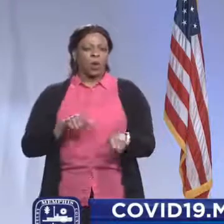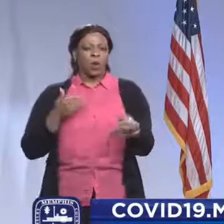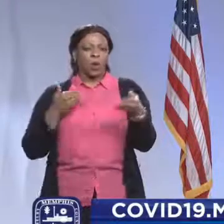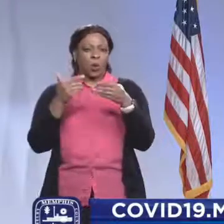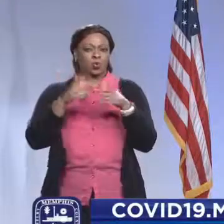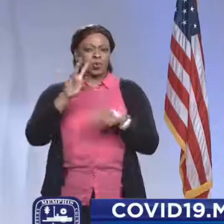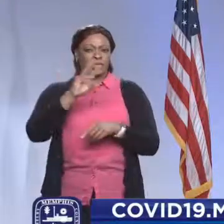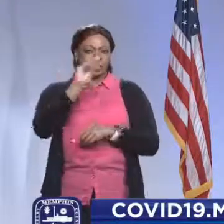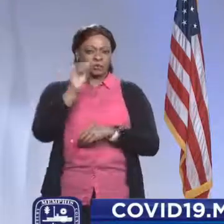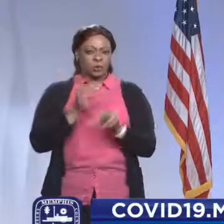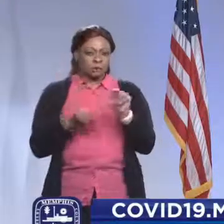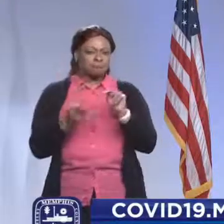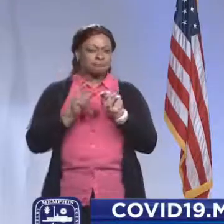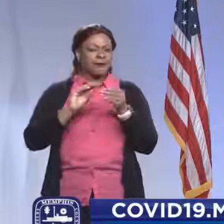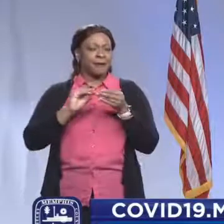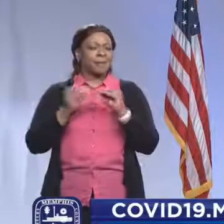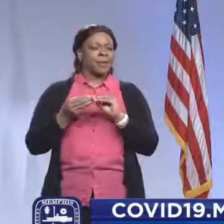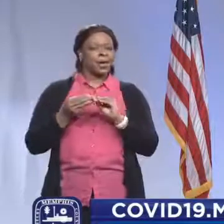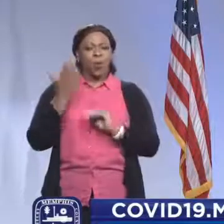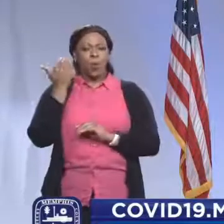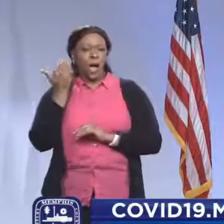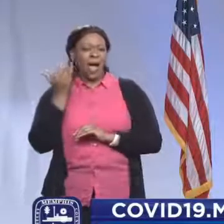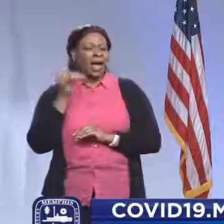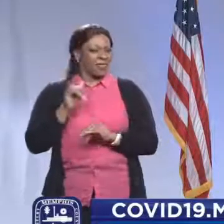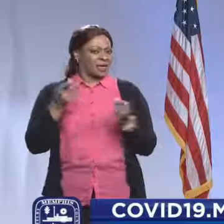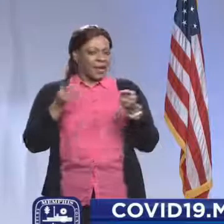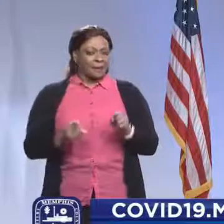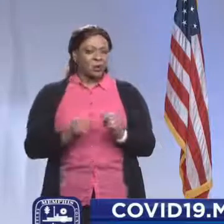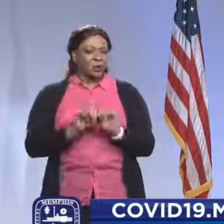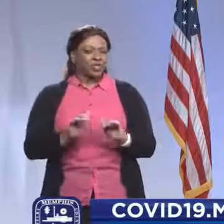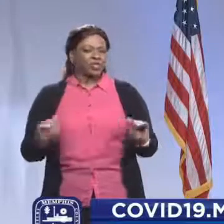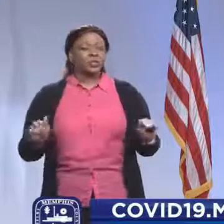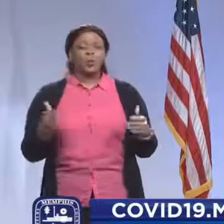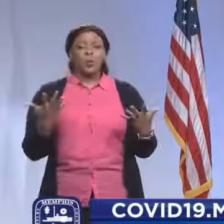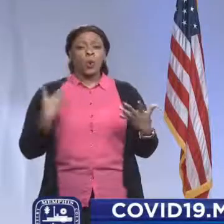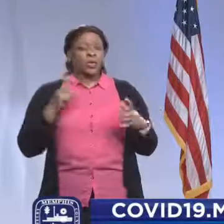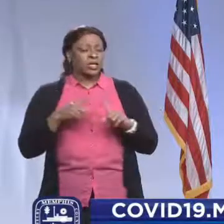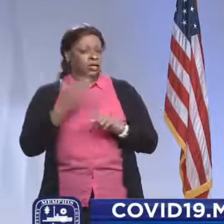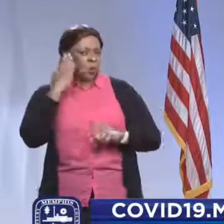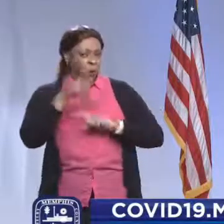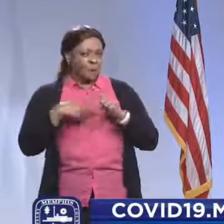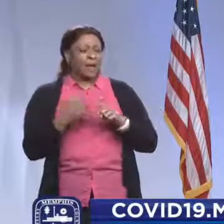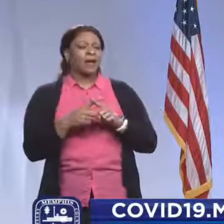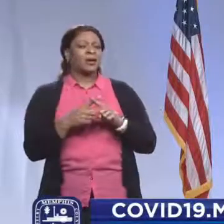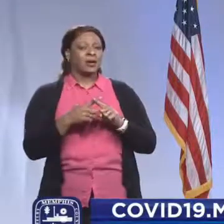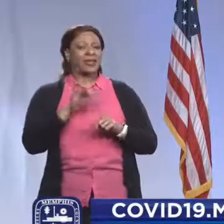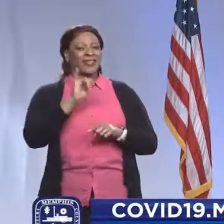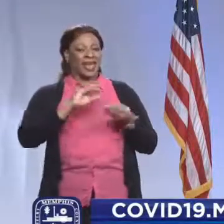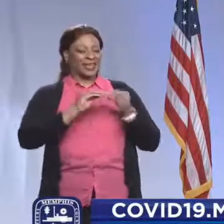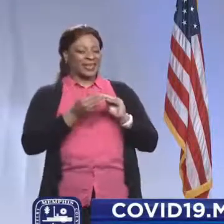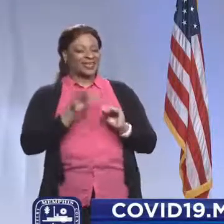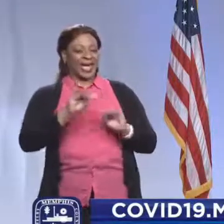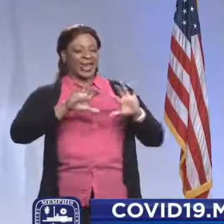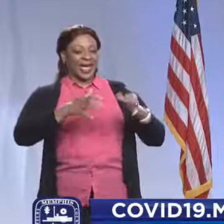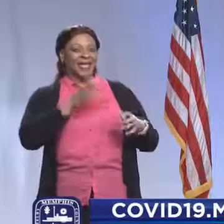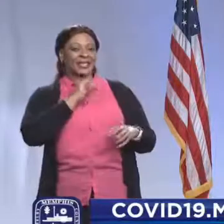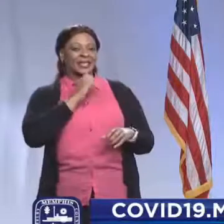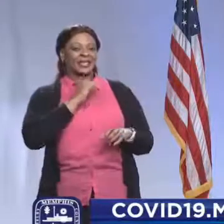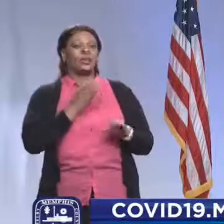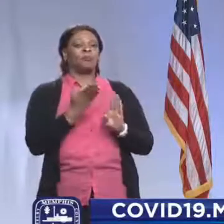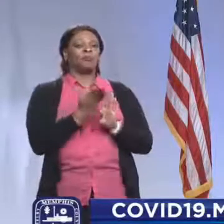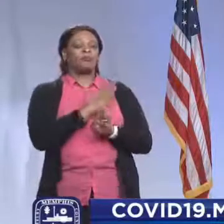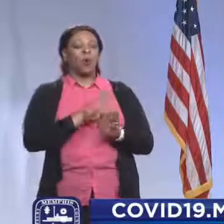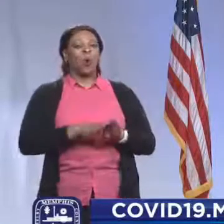to 6%. Why is this the case, and what do we still need to know about cases in this age group before